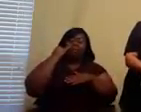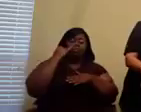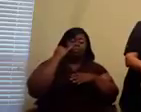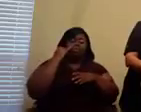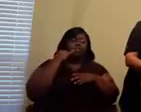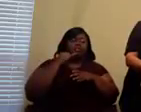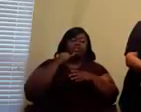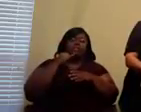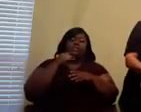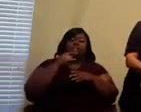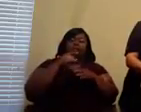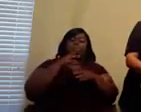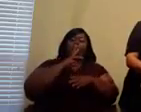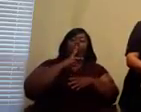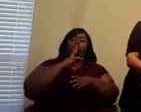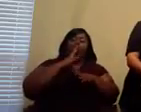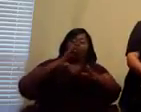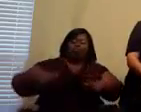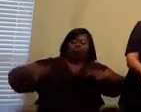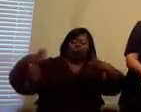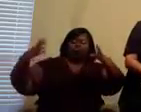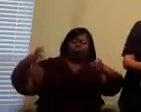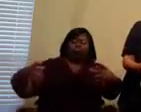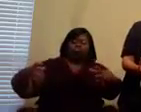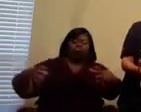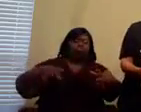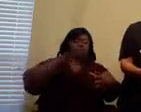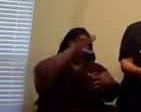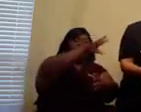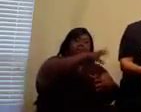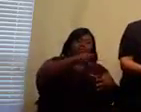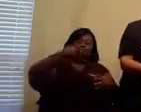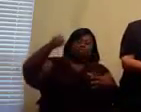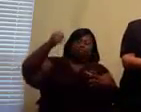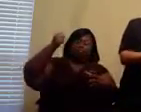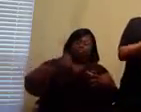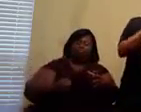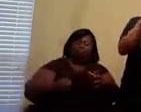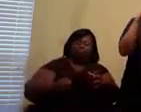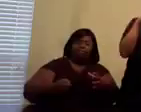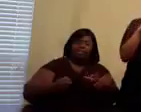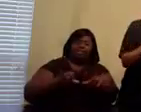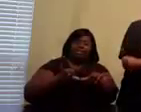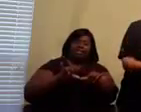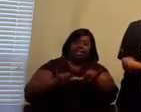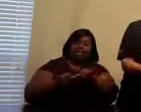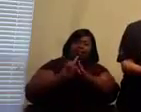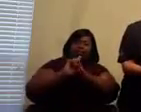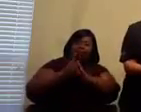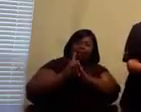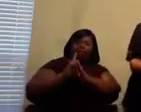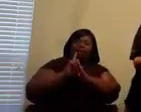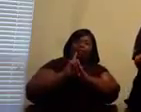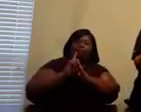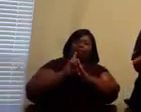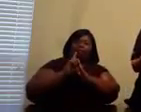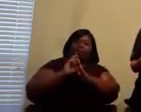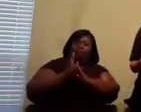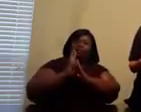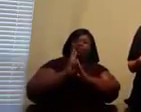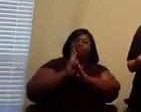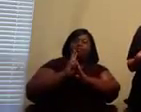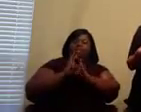put this in a bucket of water and leave it in there for about a minute and a half, it would swell up like a football. I'm